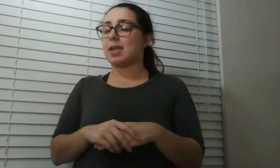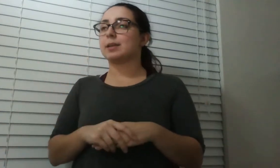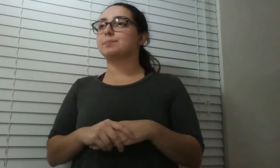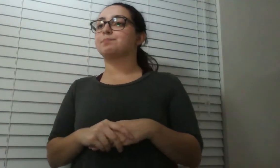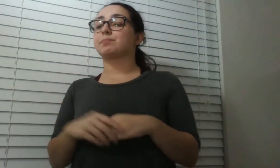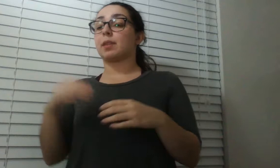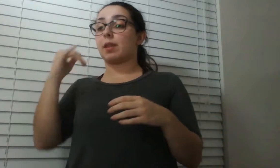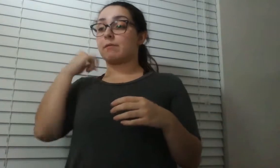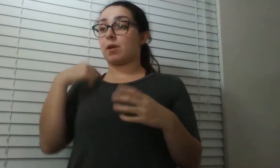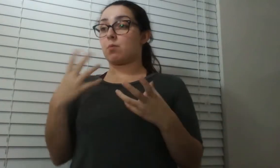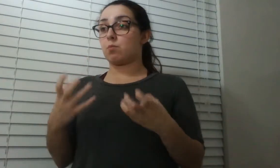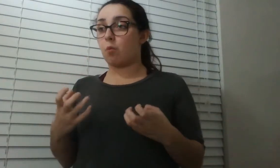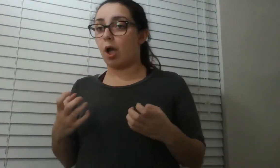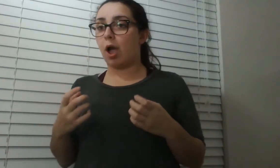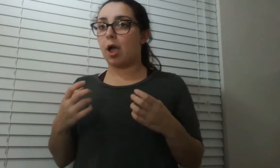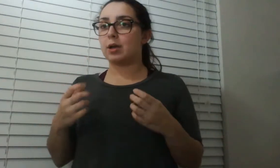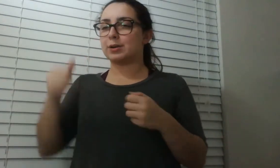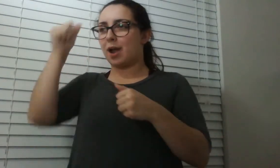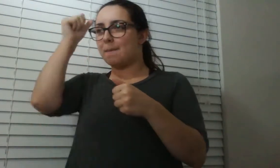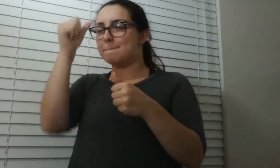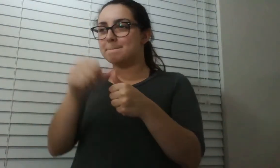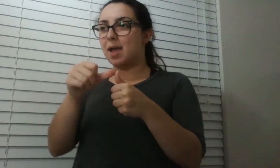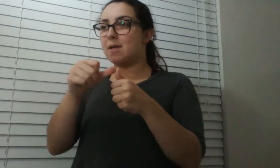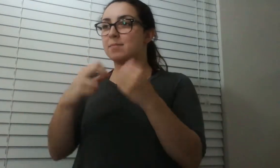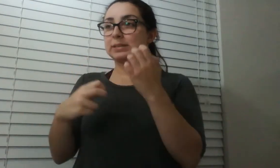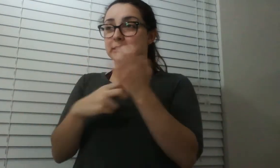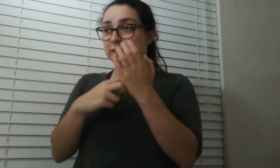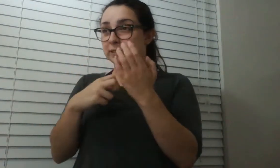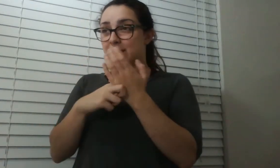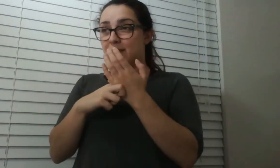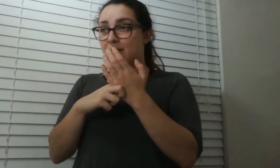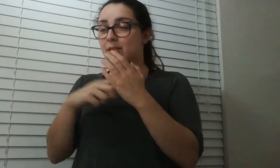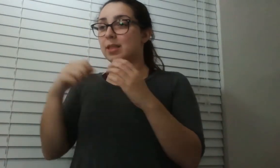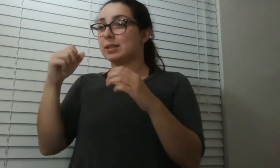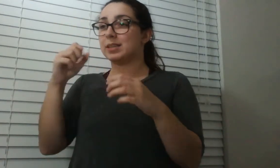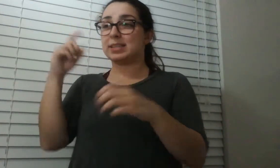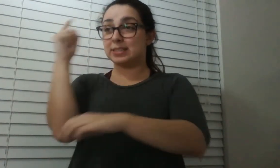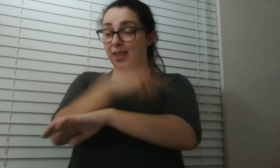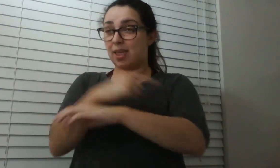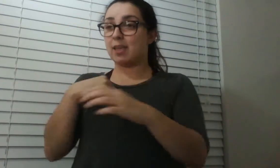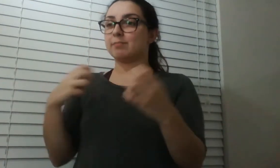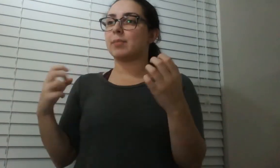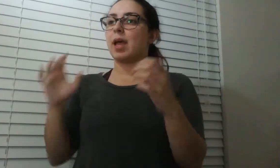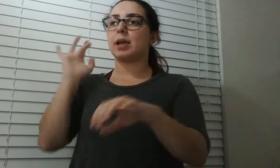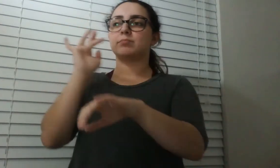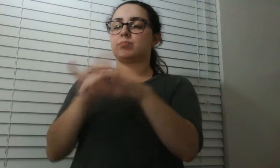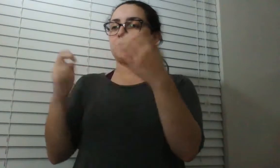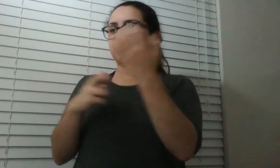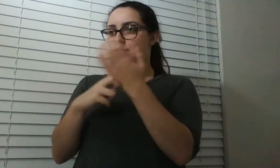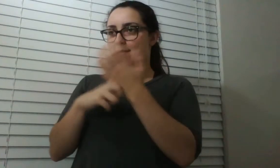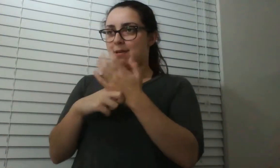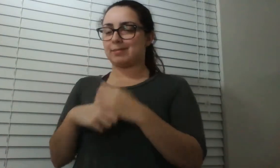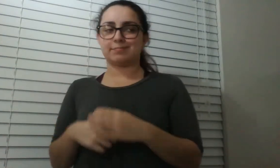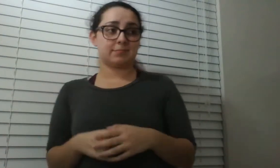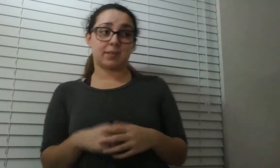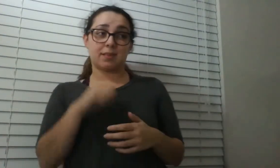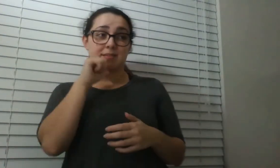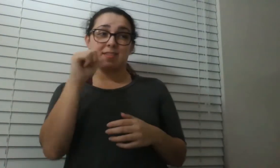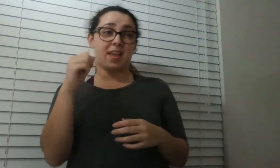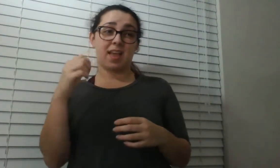ticket. Yeah, I don't have that at all. You don't have that at all? Well, no, I have it a little bit, but I throw it, yeah. You throw them